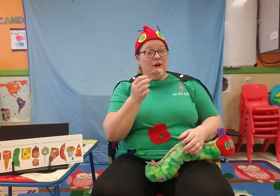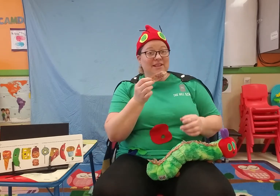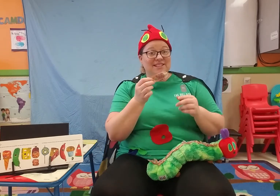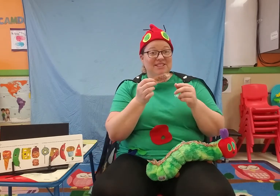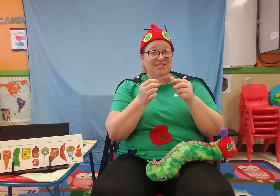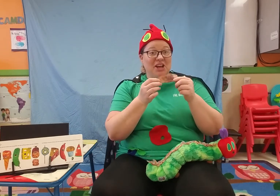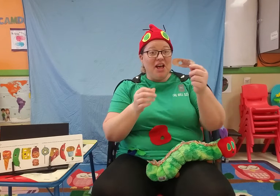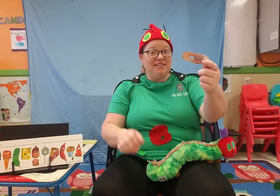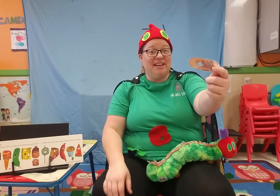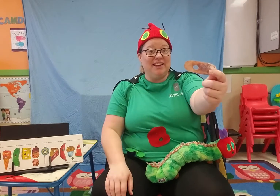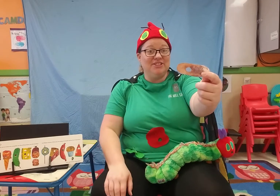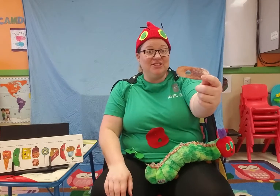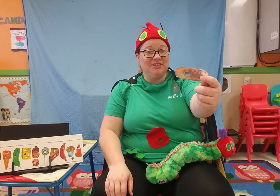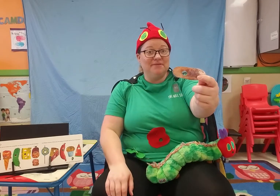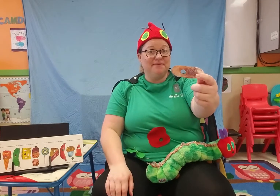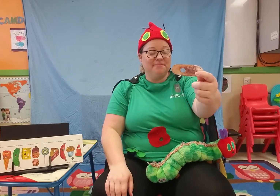One sausage.